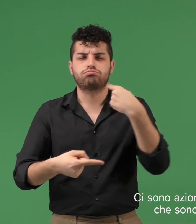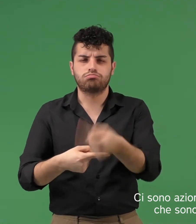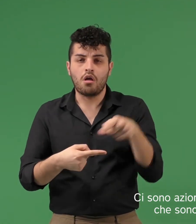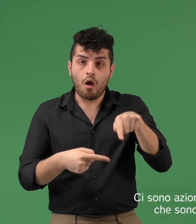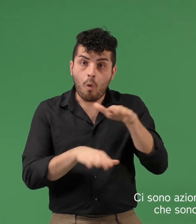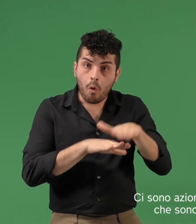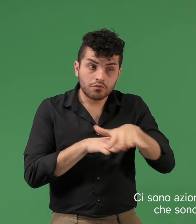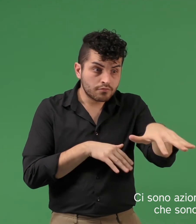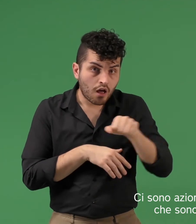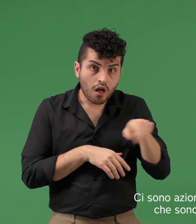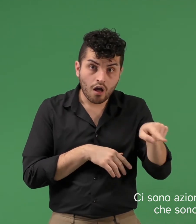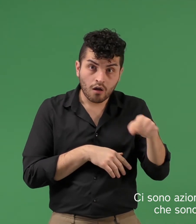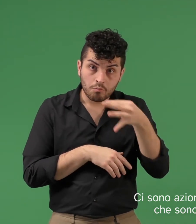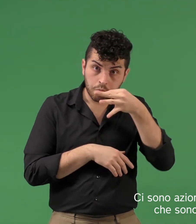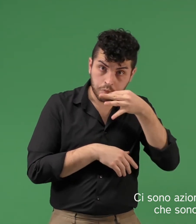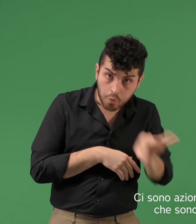And there are